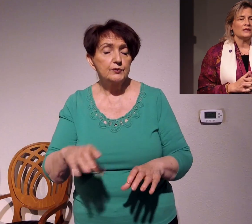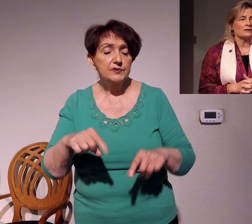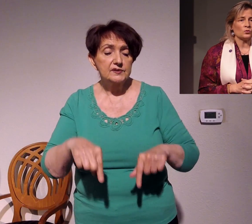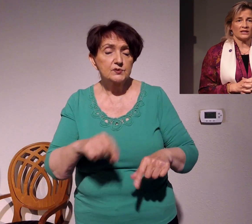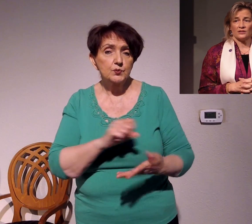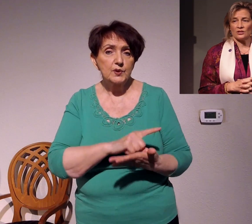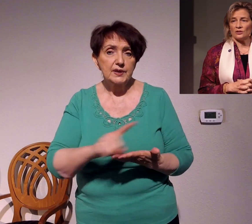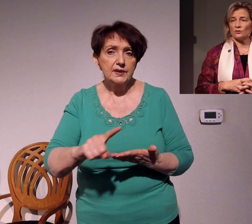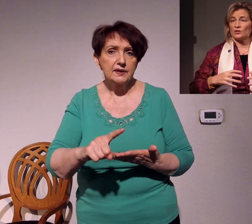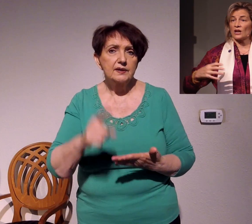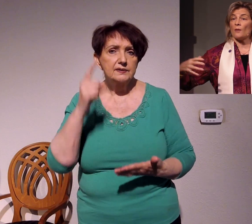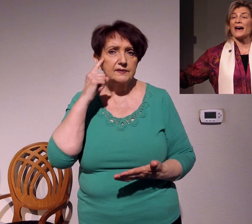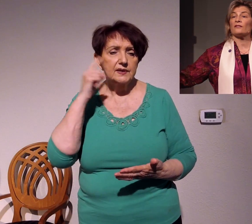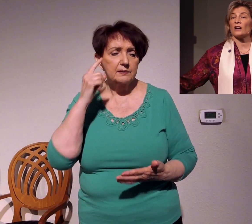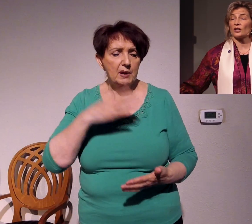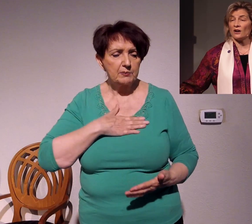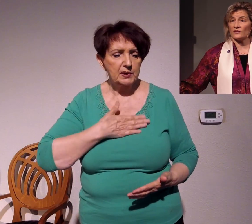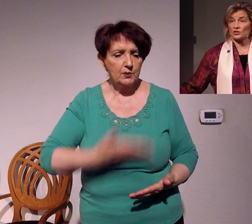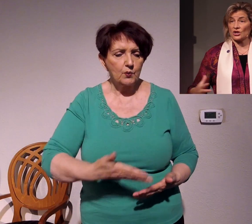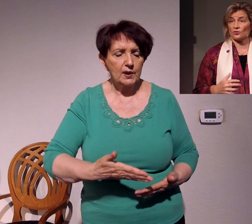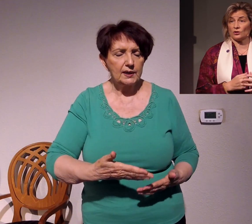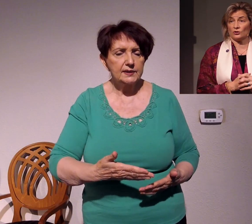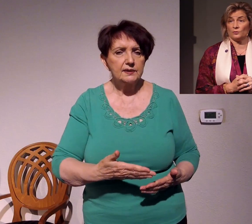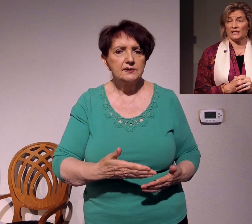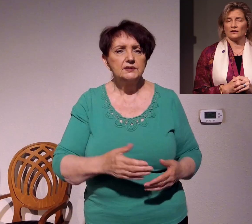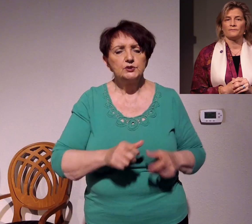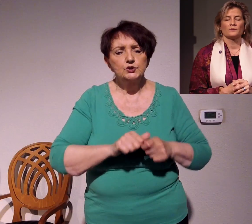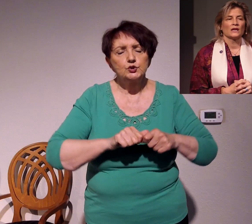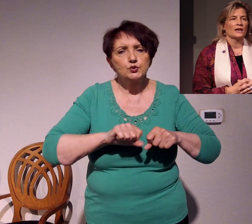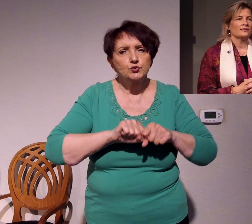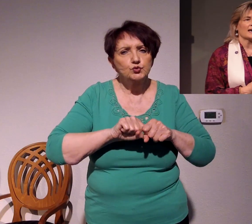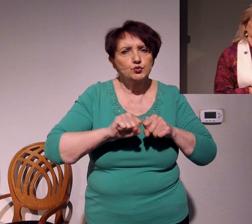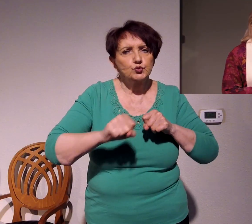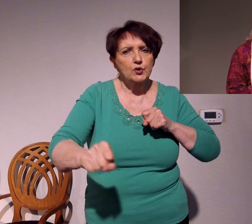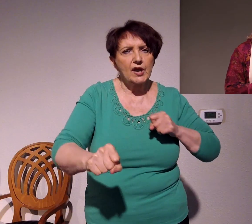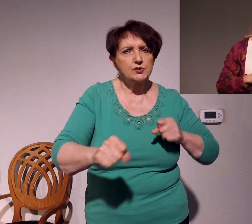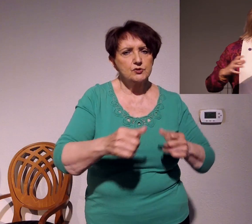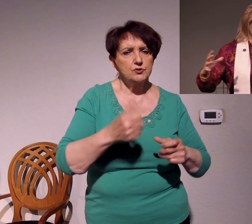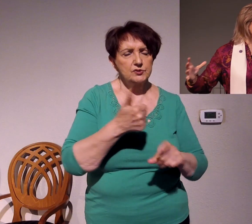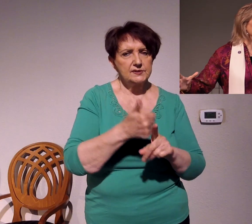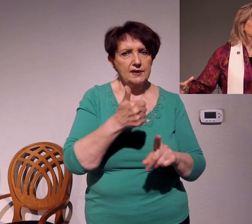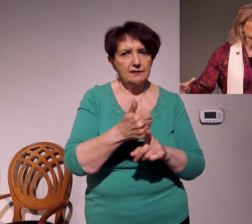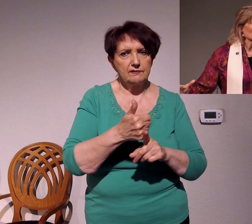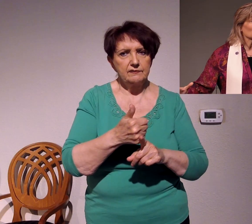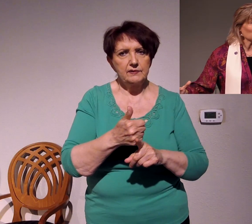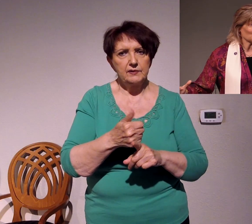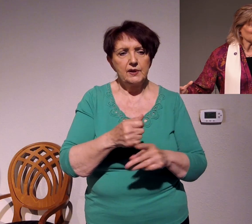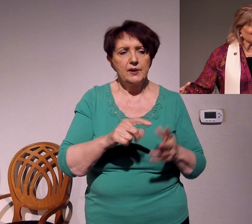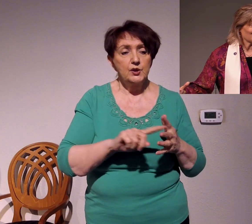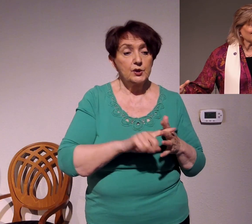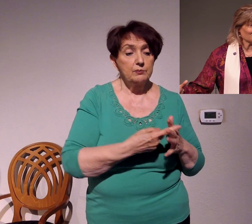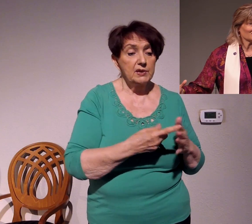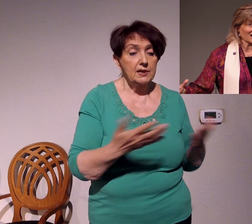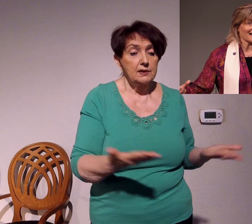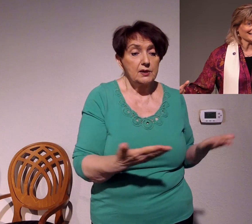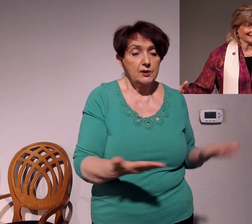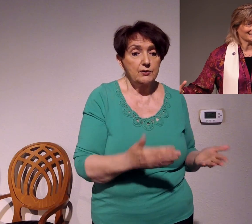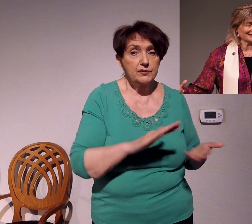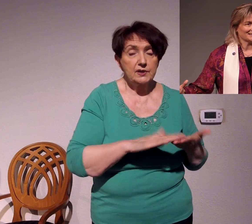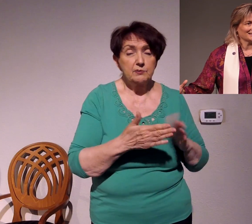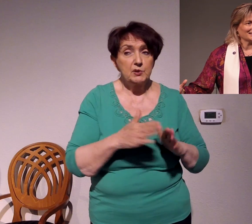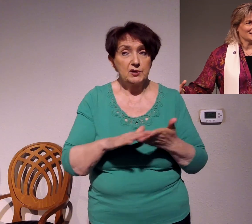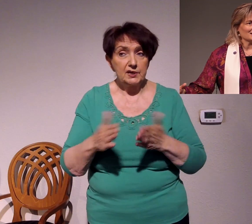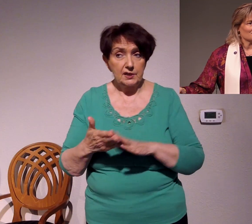about being willing to do, to come out of our comfort zone a little bit. And that is, we can begin here in the community, if you'd